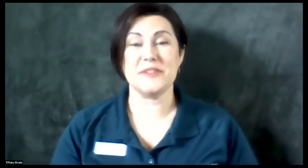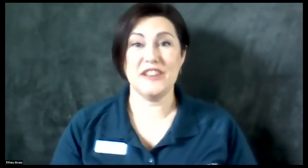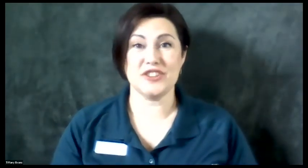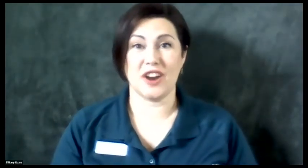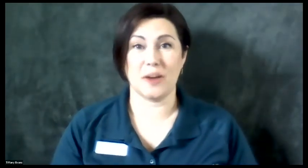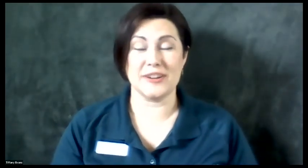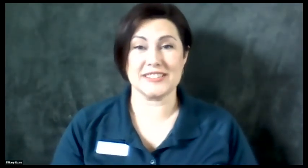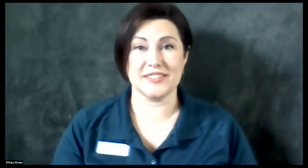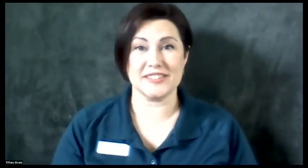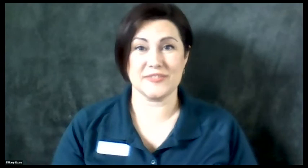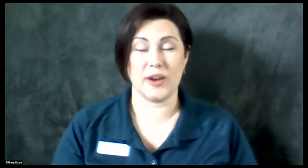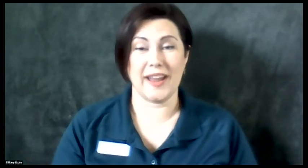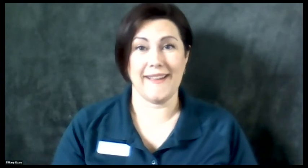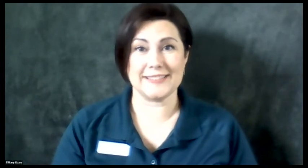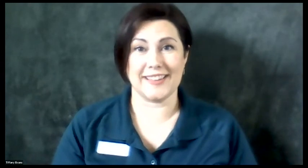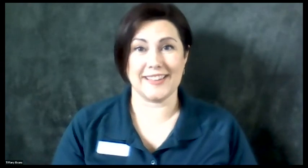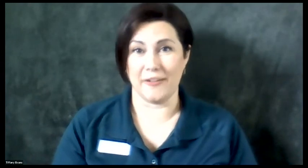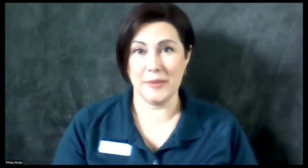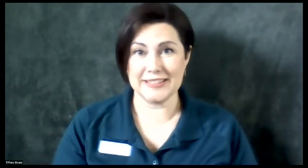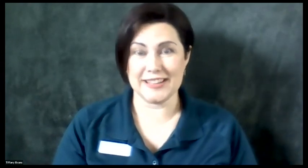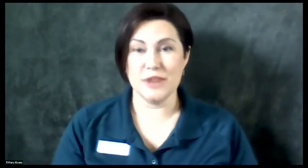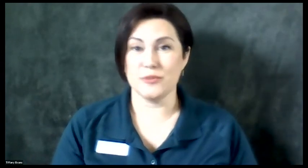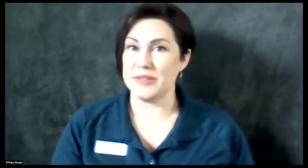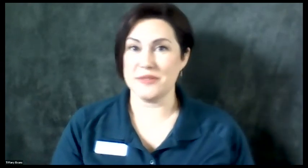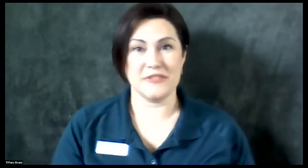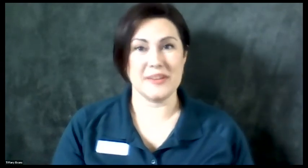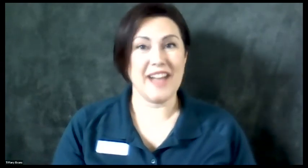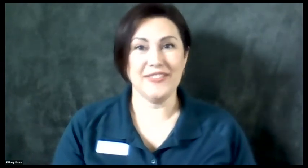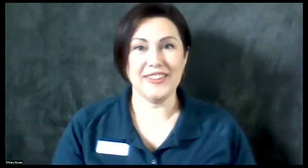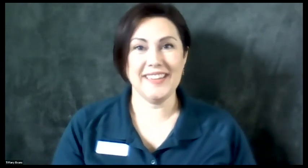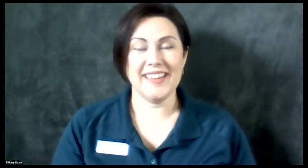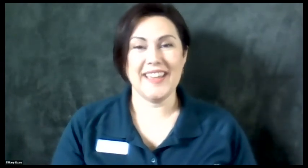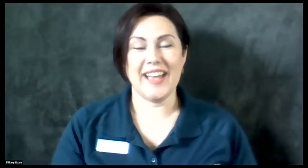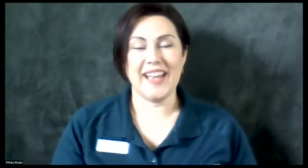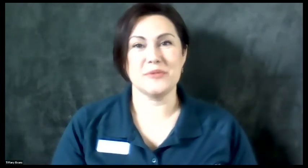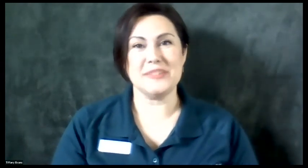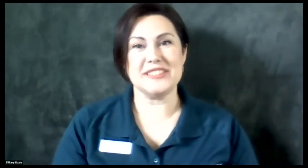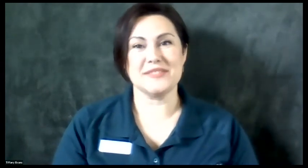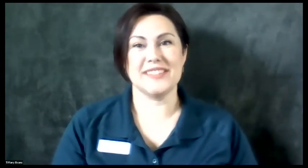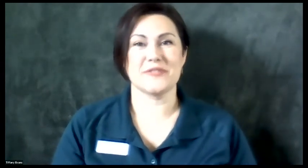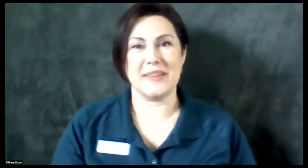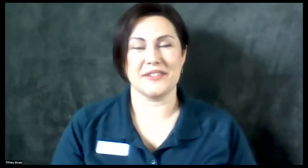our webinar series for ASL alphabet. We'll be reviewing everything, and then we'll be doing the remainder of the